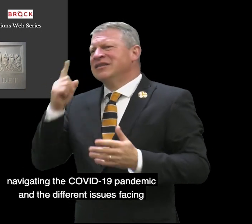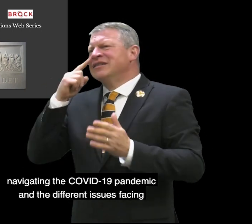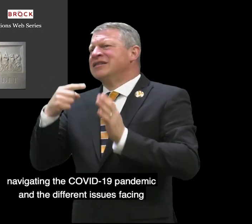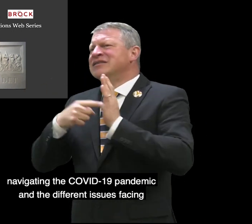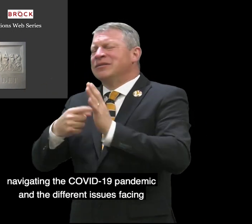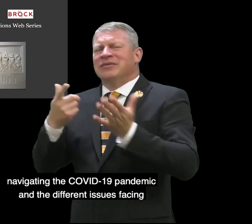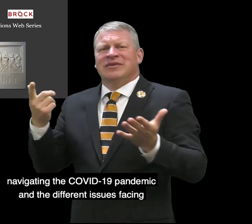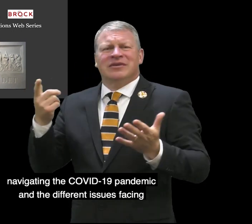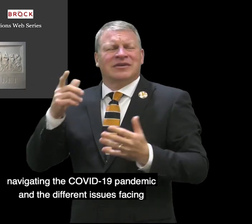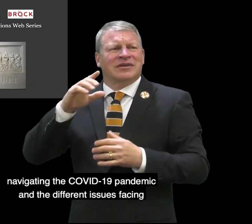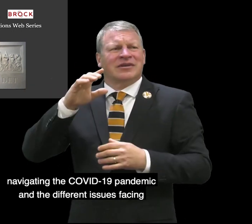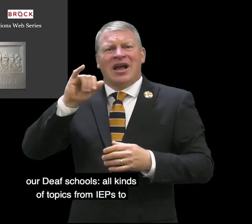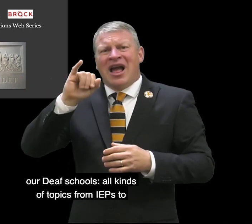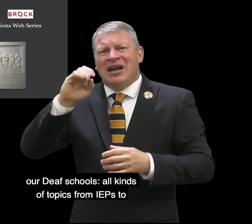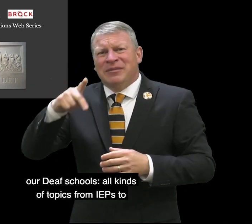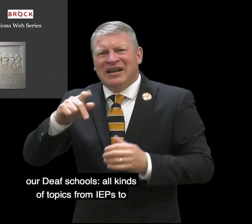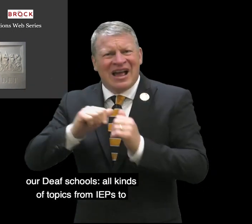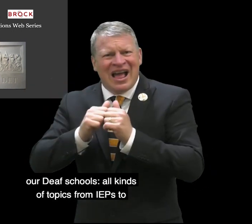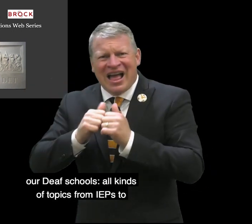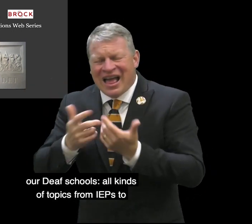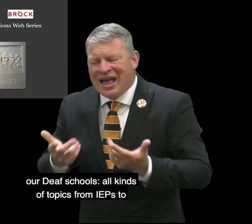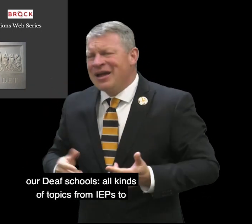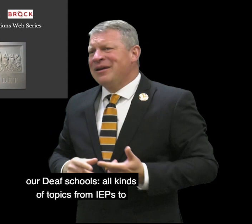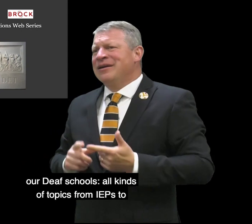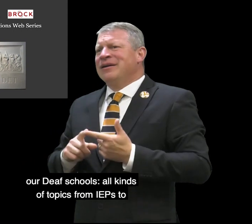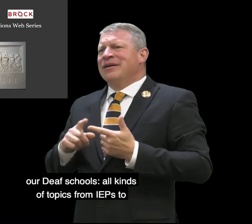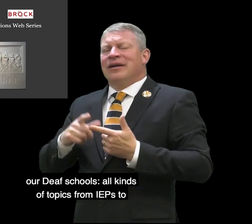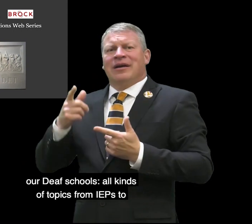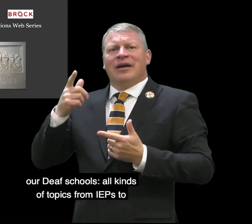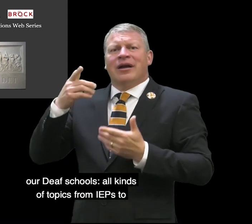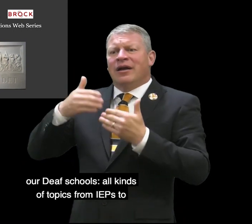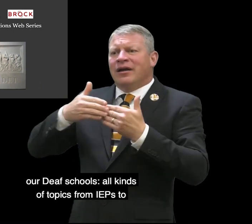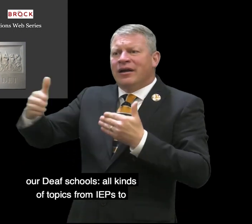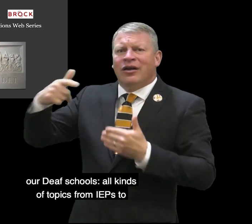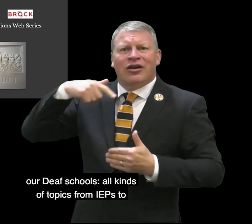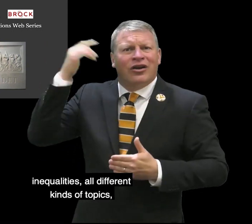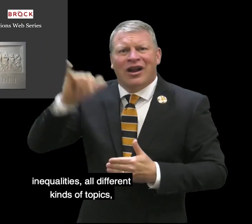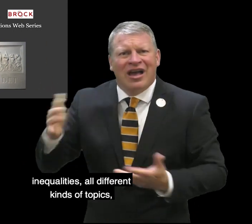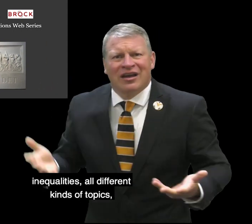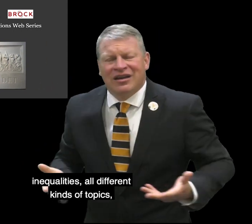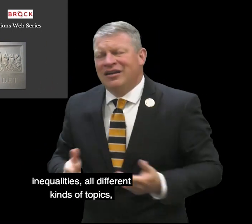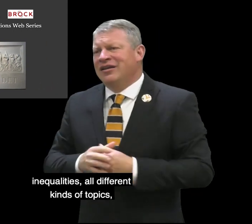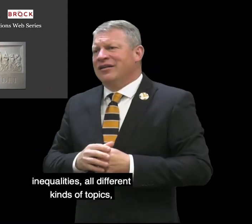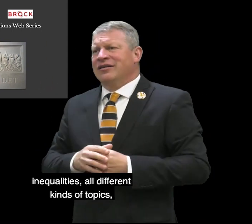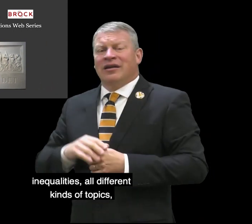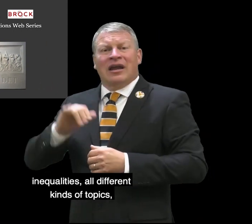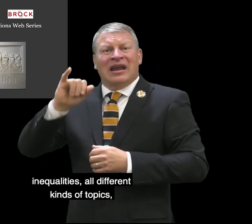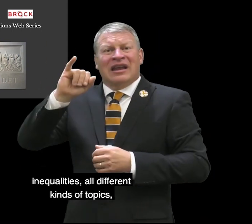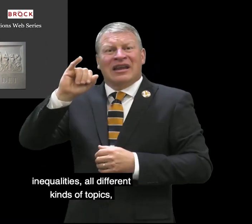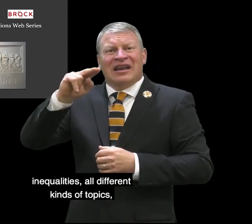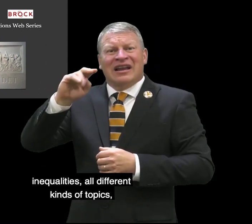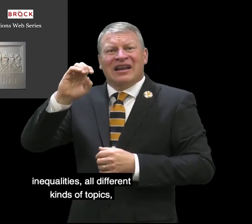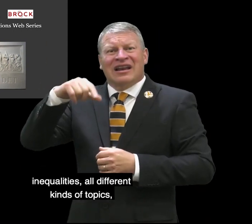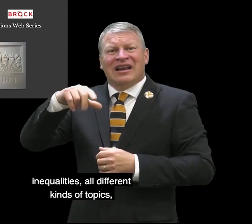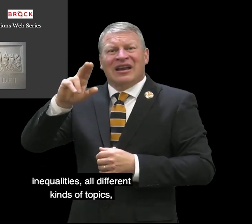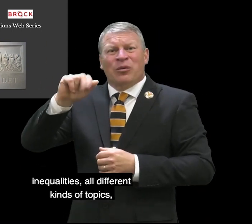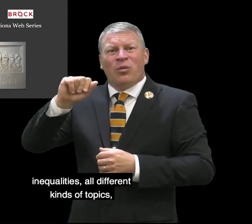COVID-19 pandemic and the different issues facing our deaf schools. All kinds of topics from IEPs to